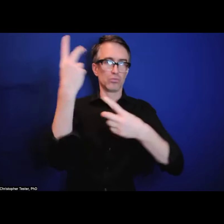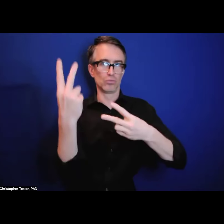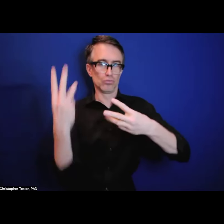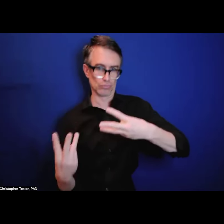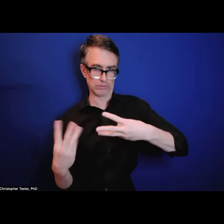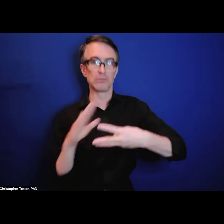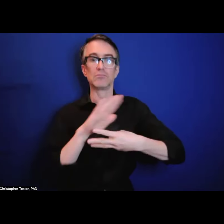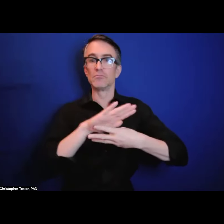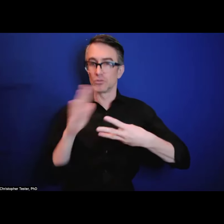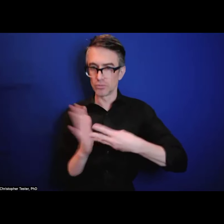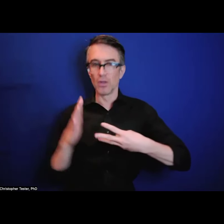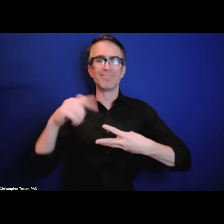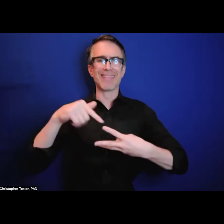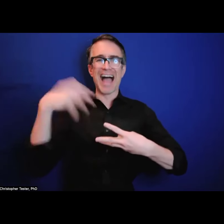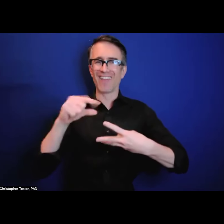The first question: